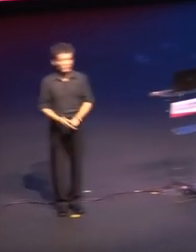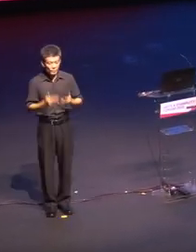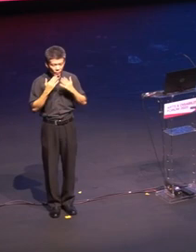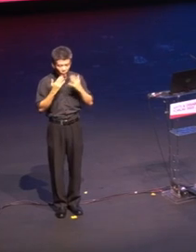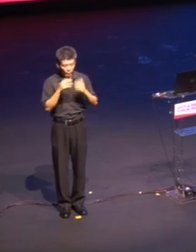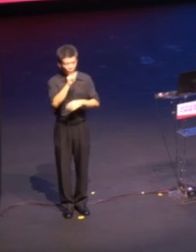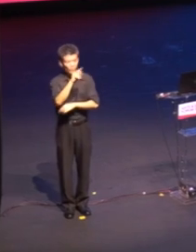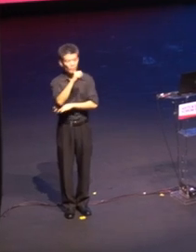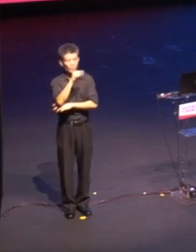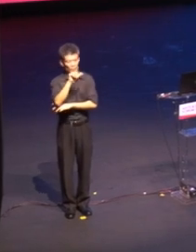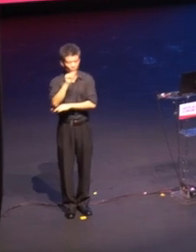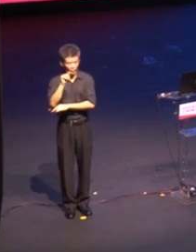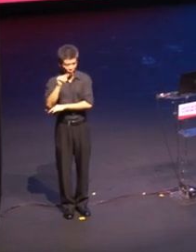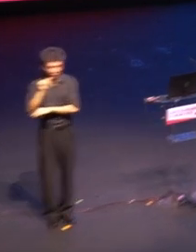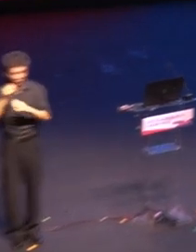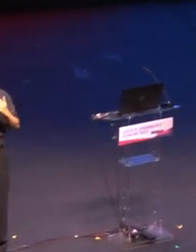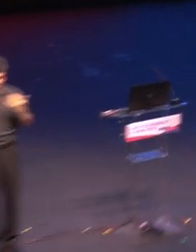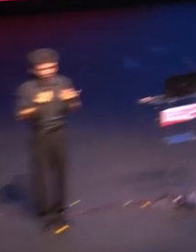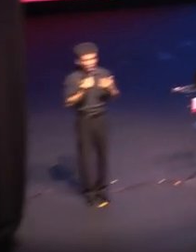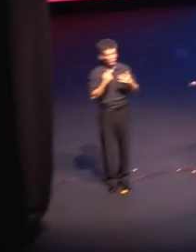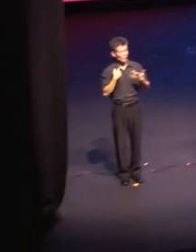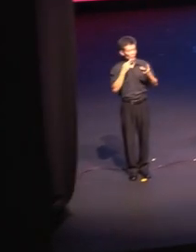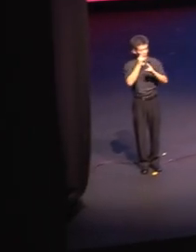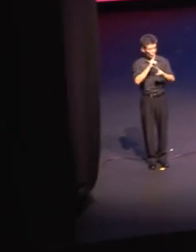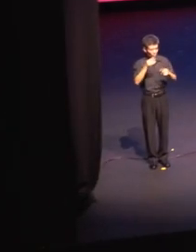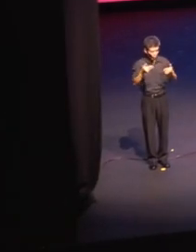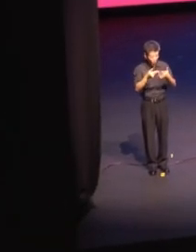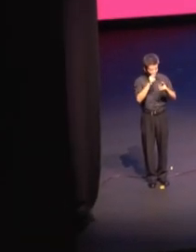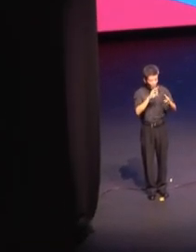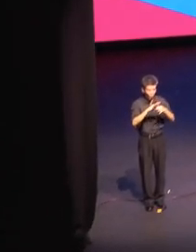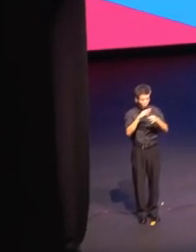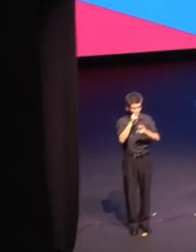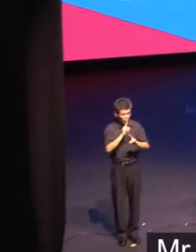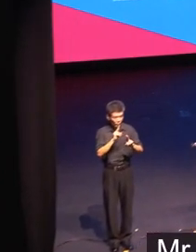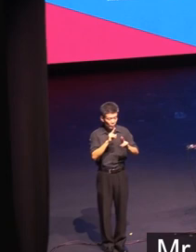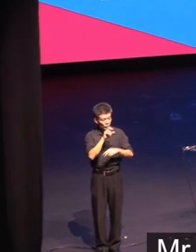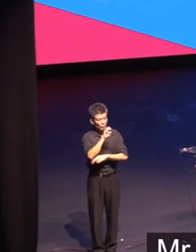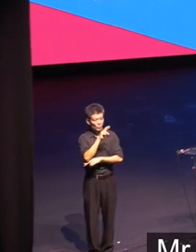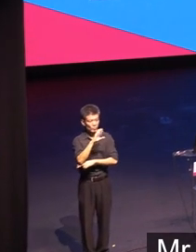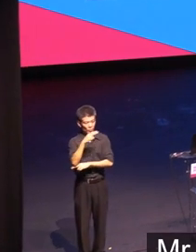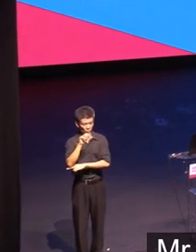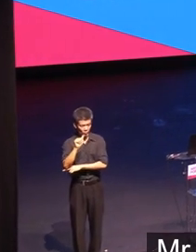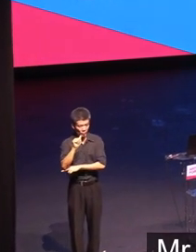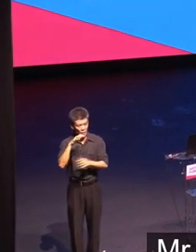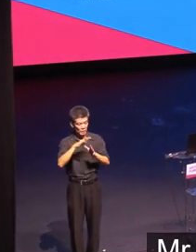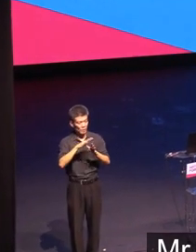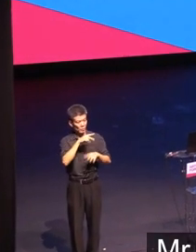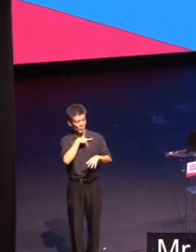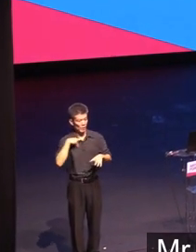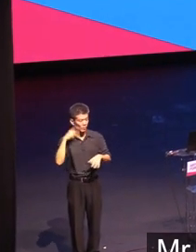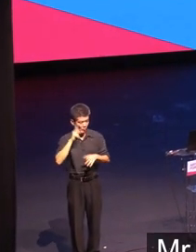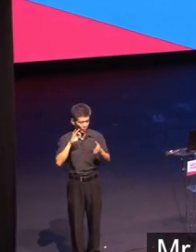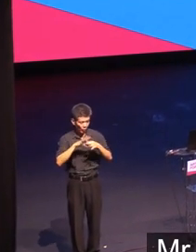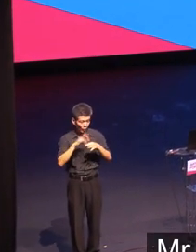Thank you, Ms. Angela Tan. And now, it is my honour to introduce the guest of honour, Mr. Eric Chua, Senior Parliamentary